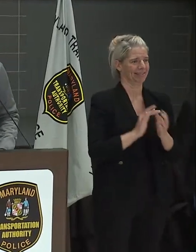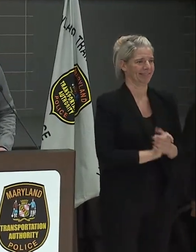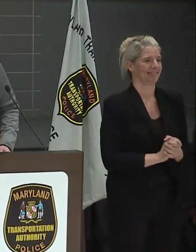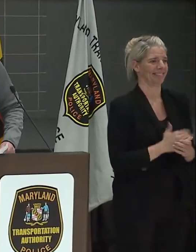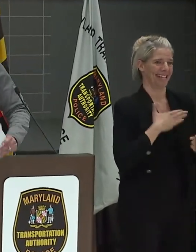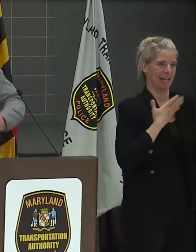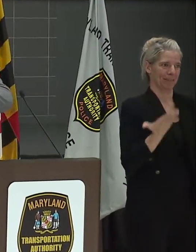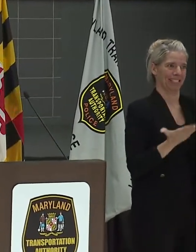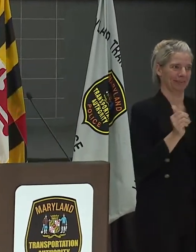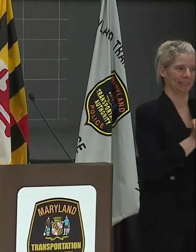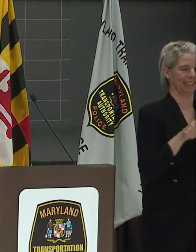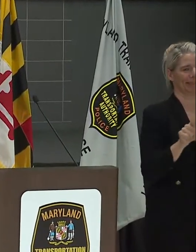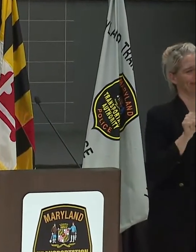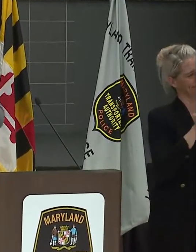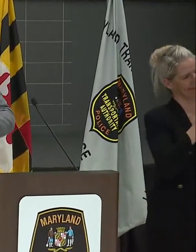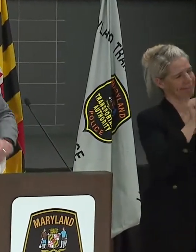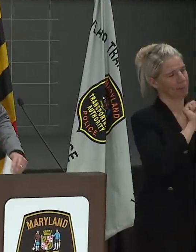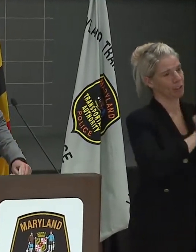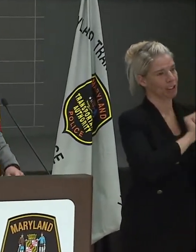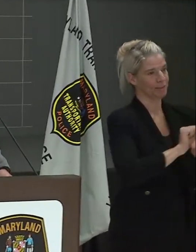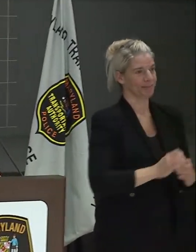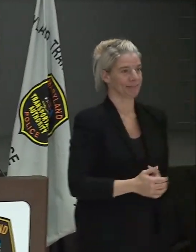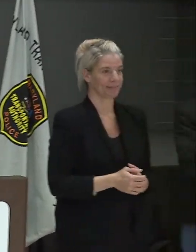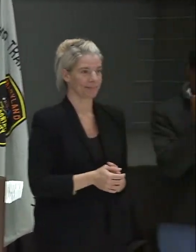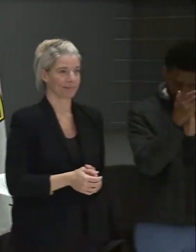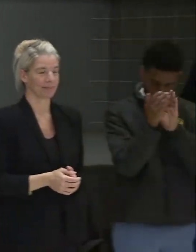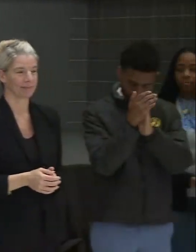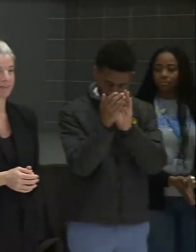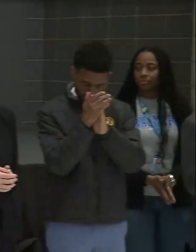understand what you mean. Thank you.